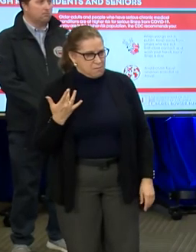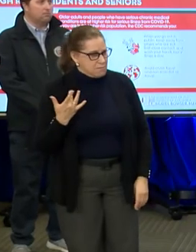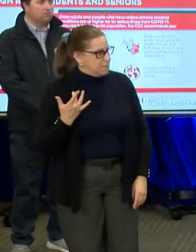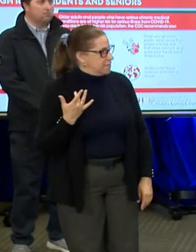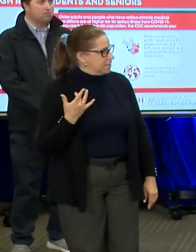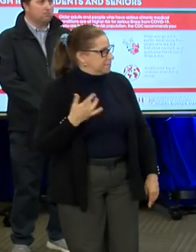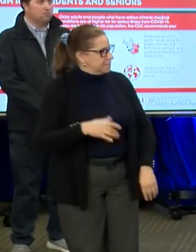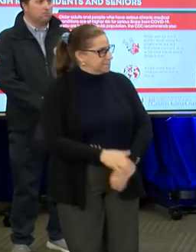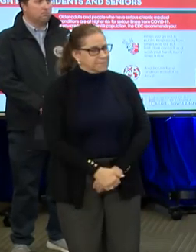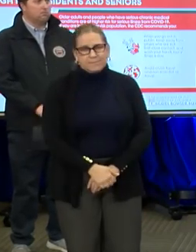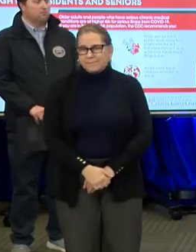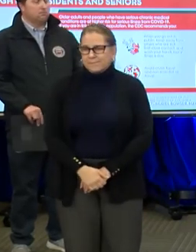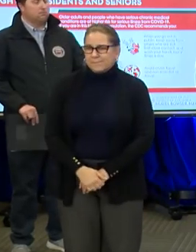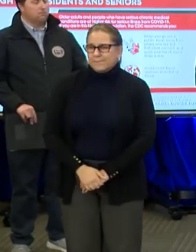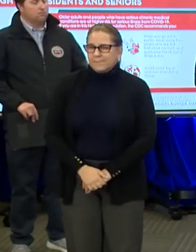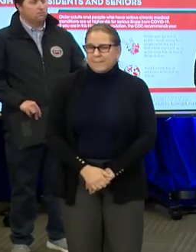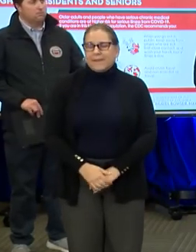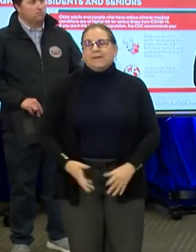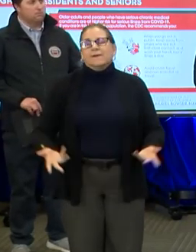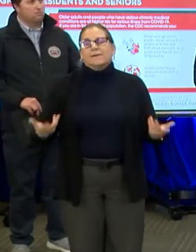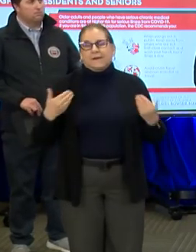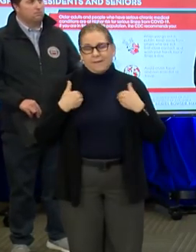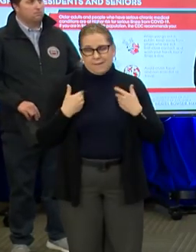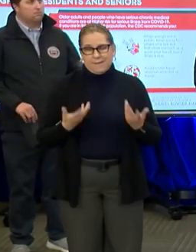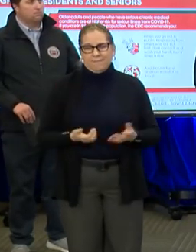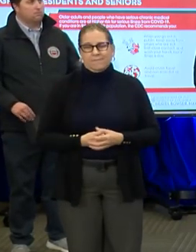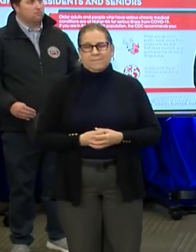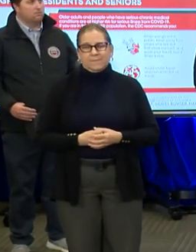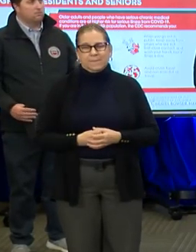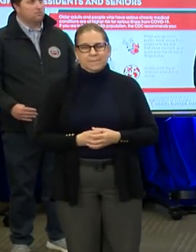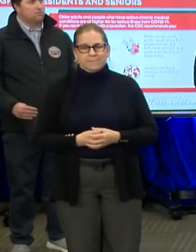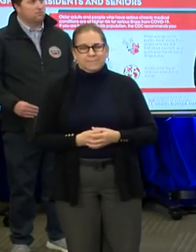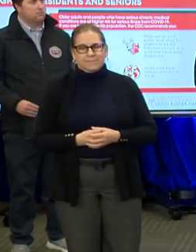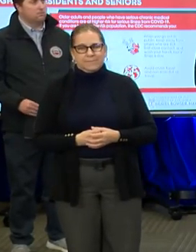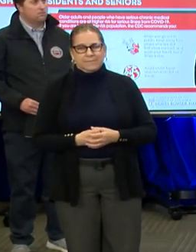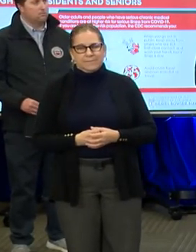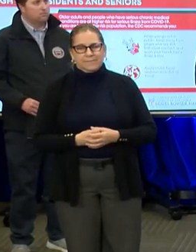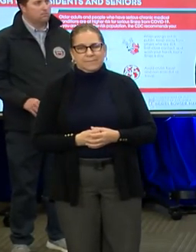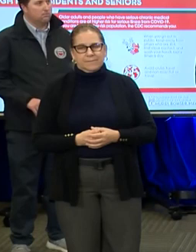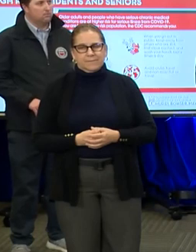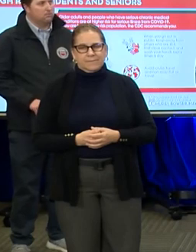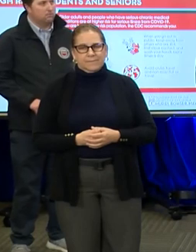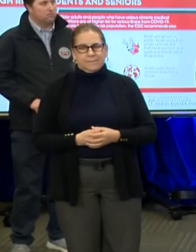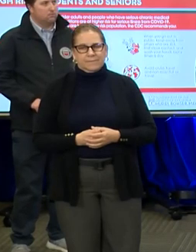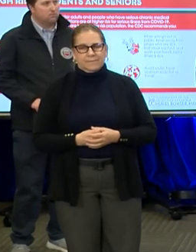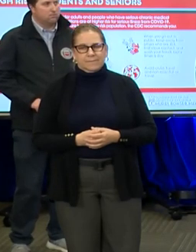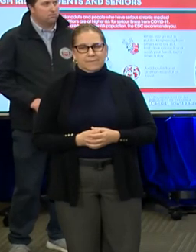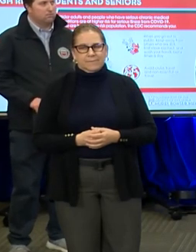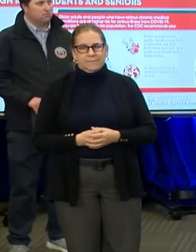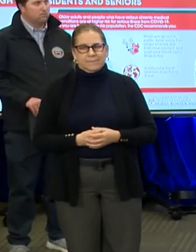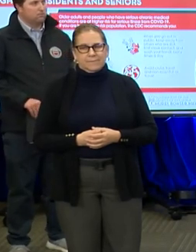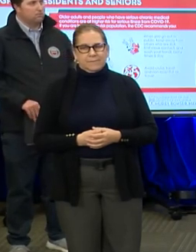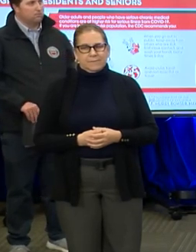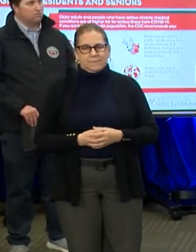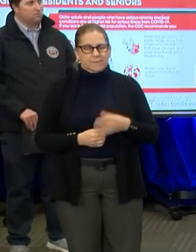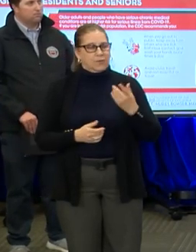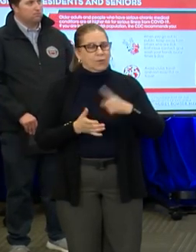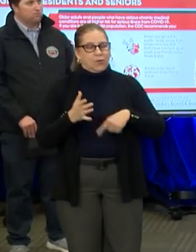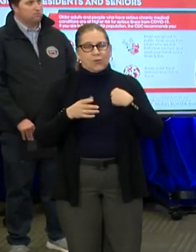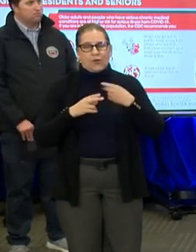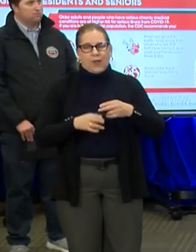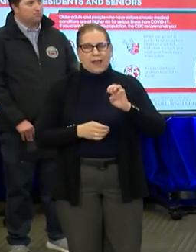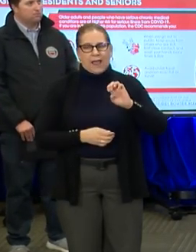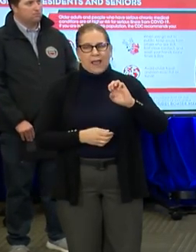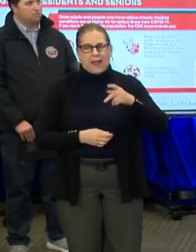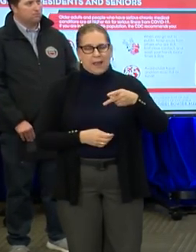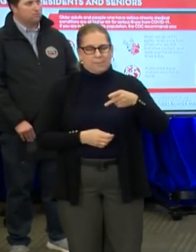So we have what's called an epidemiology curve, or affectionately an epi curve. And we